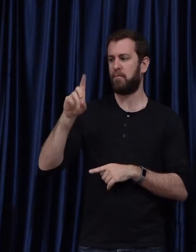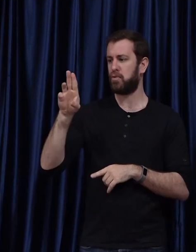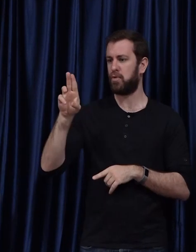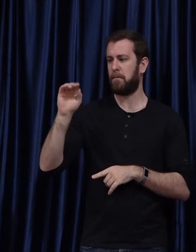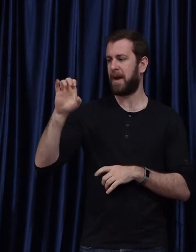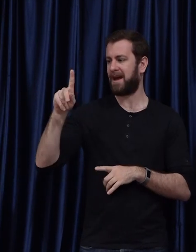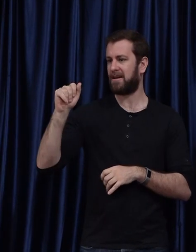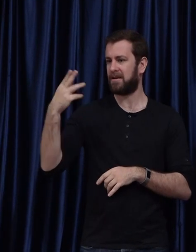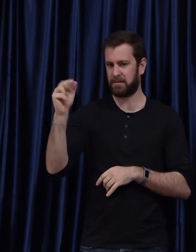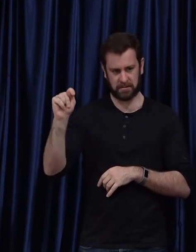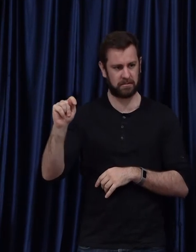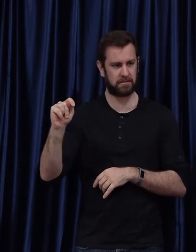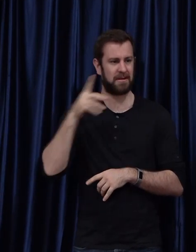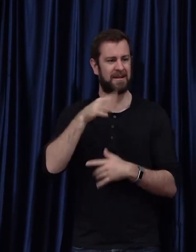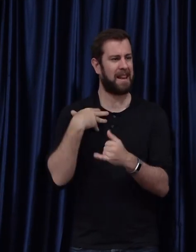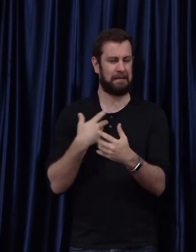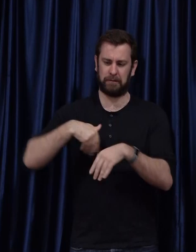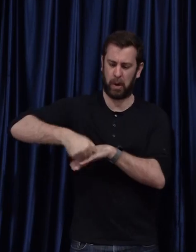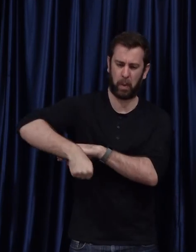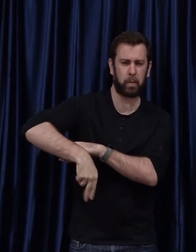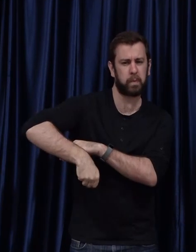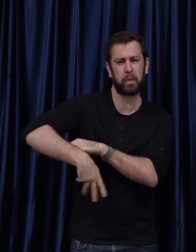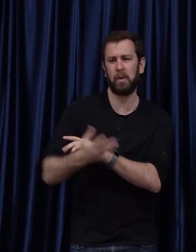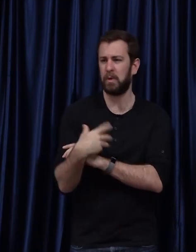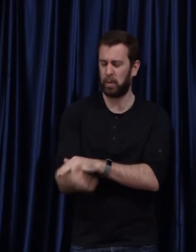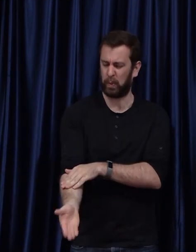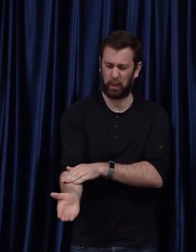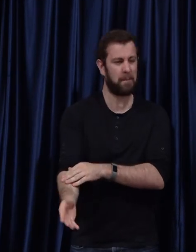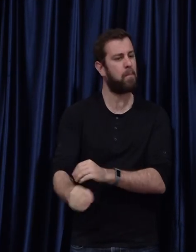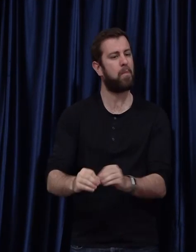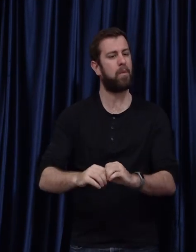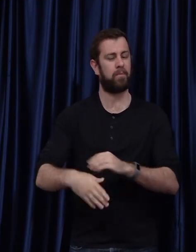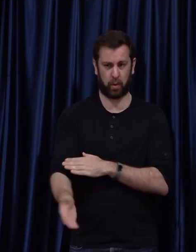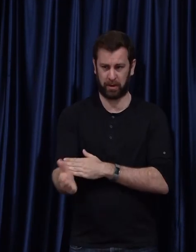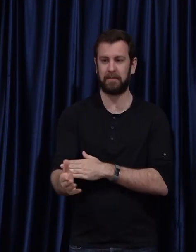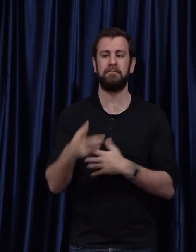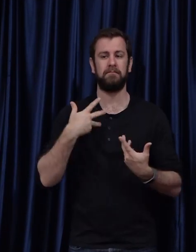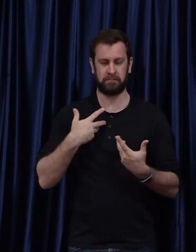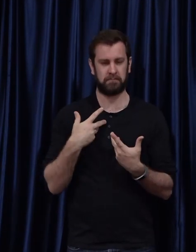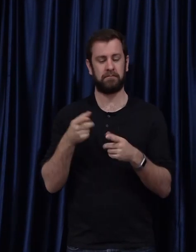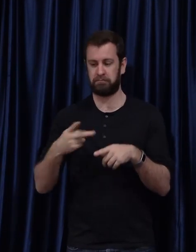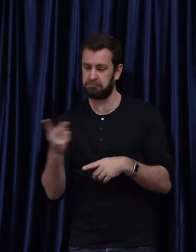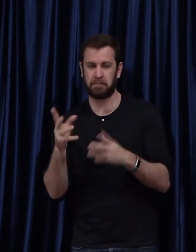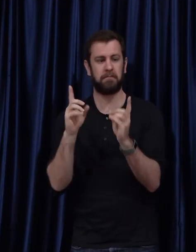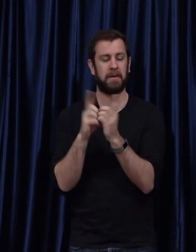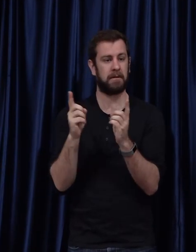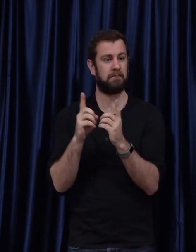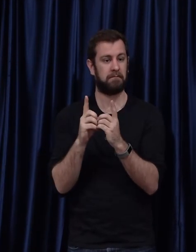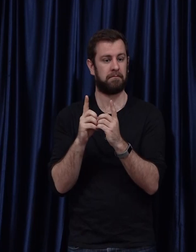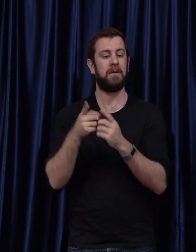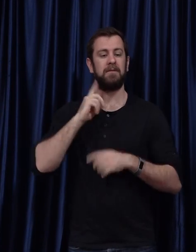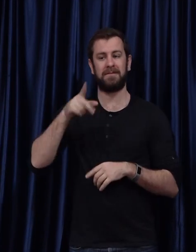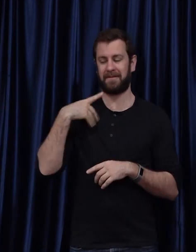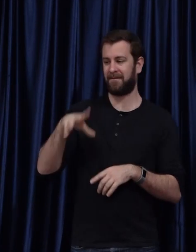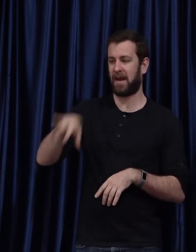anhumah. It's the late hours of the night, the early hours of the morning. As they conclude and they exit, they find Abdullah ibn